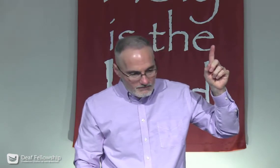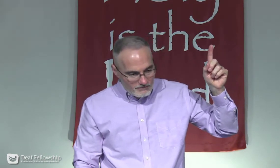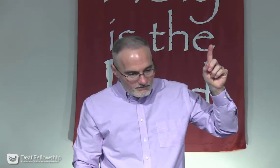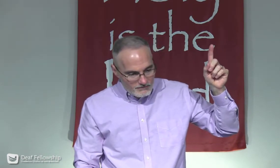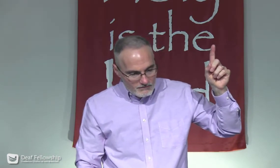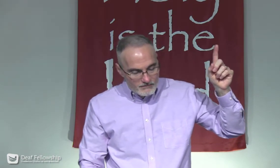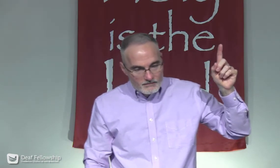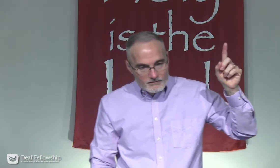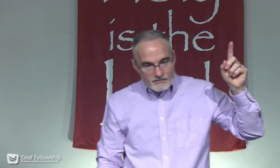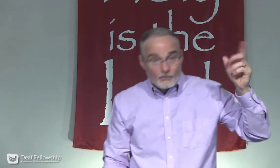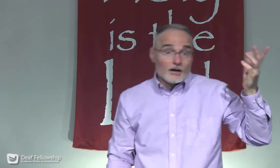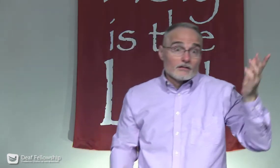God?